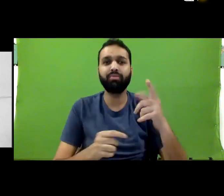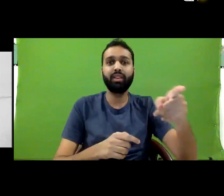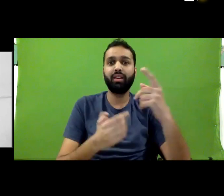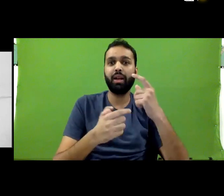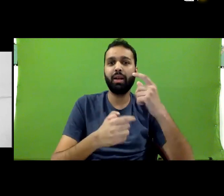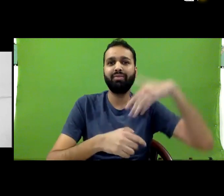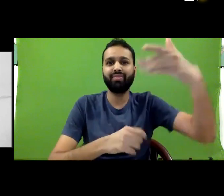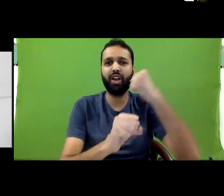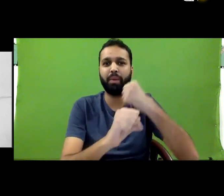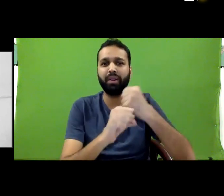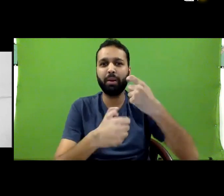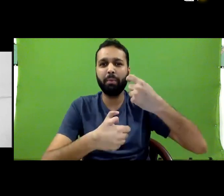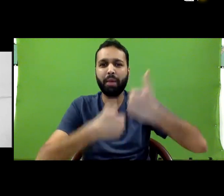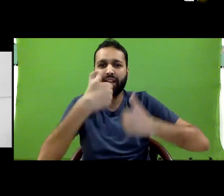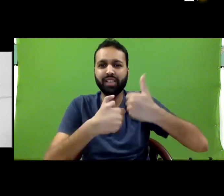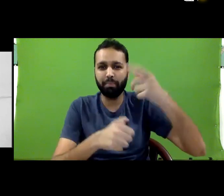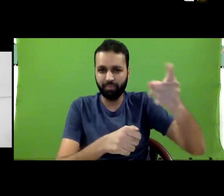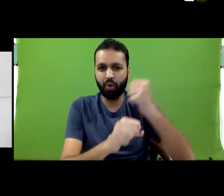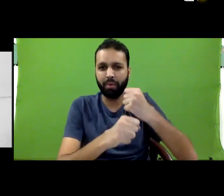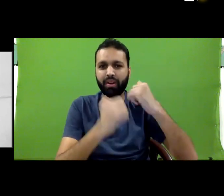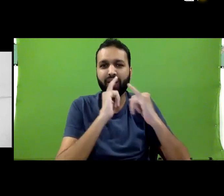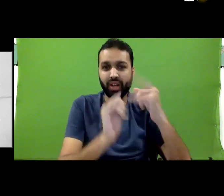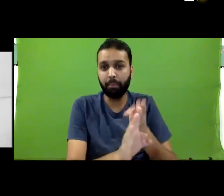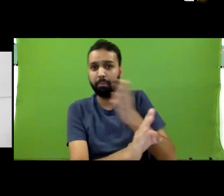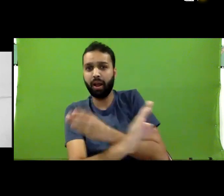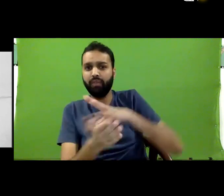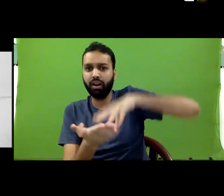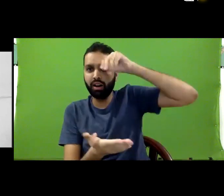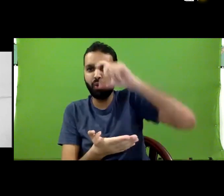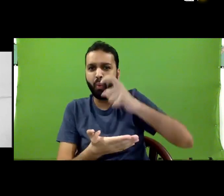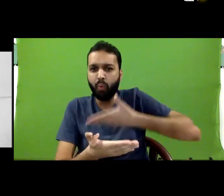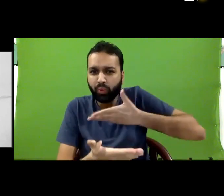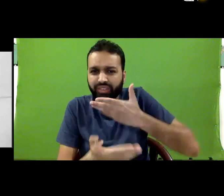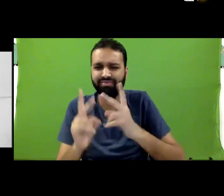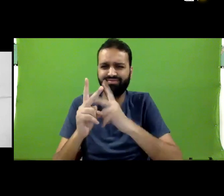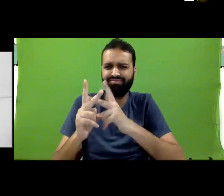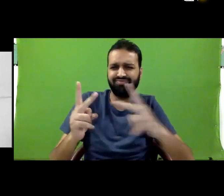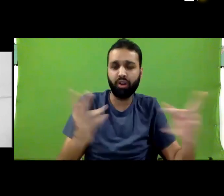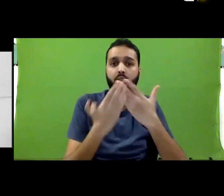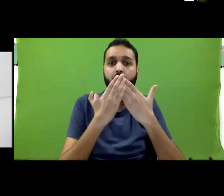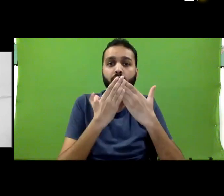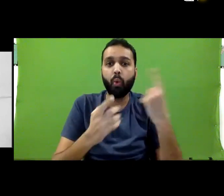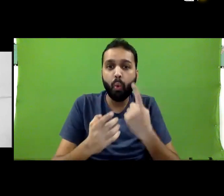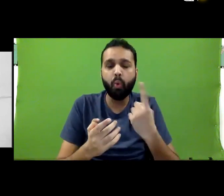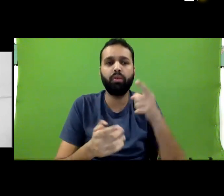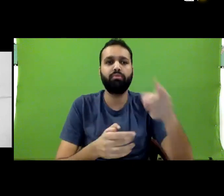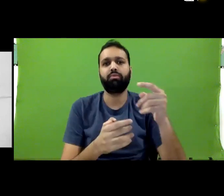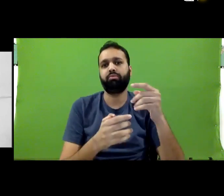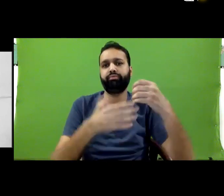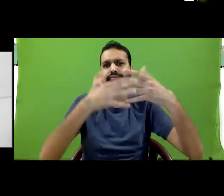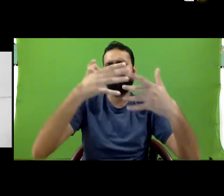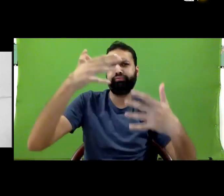colleges, short-term courses, um, like even for SSC government exams, interview skills, coaching,